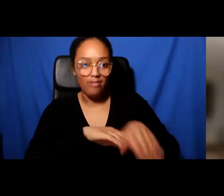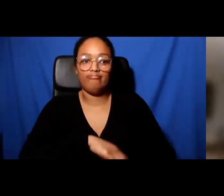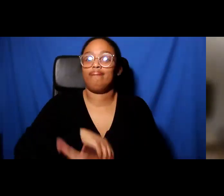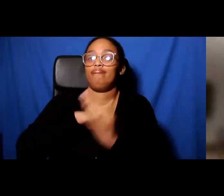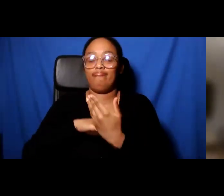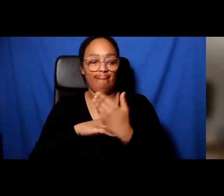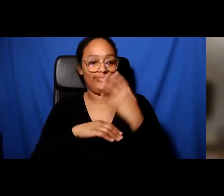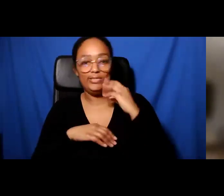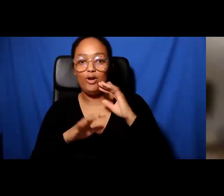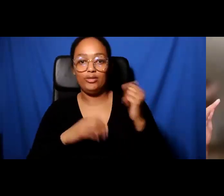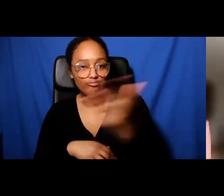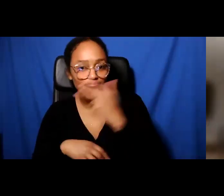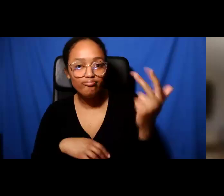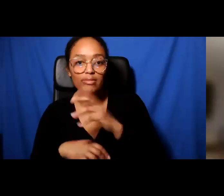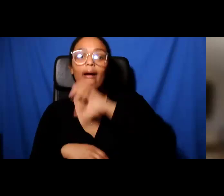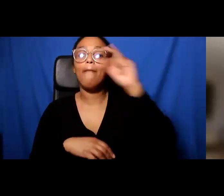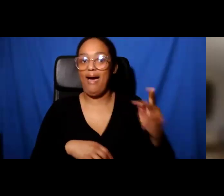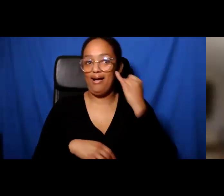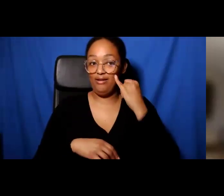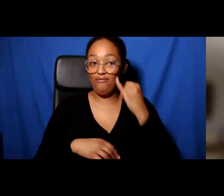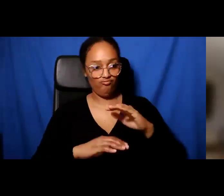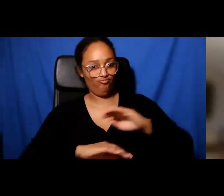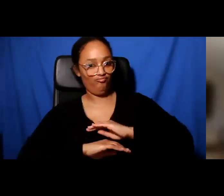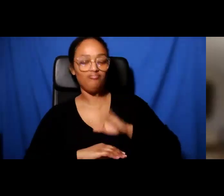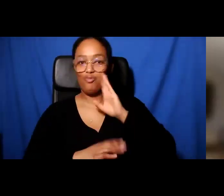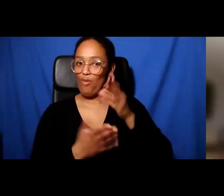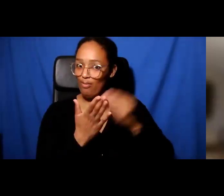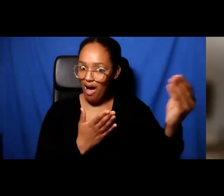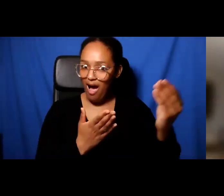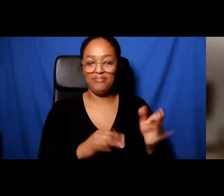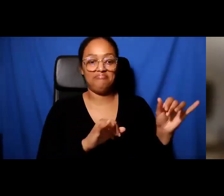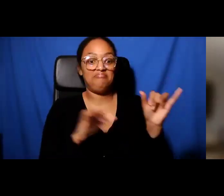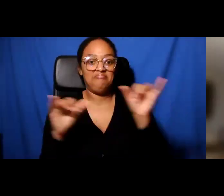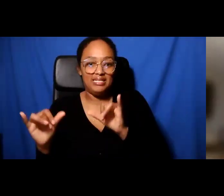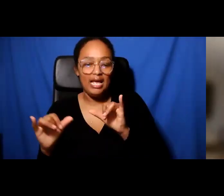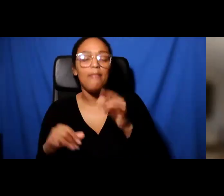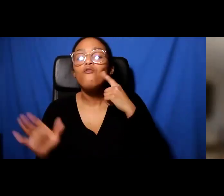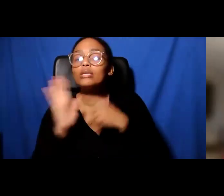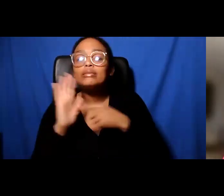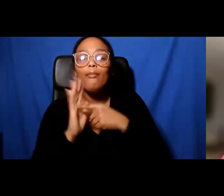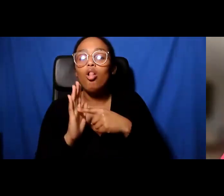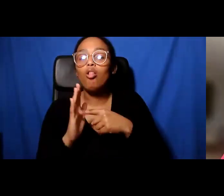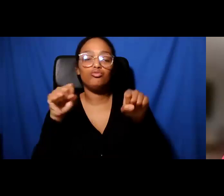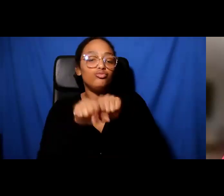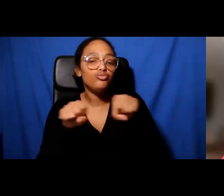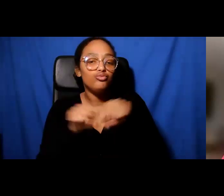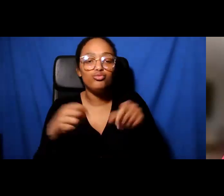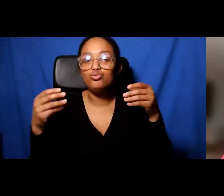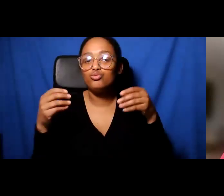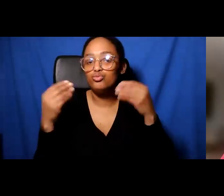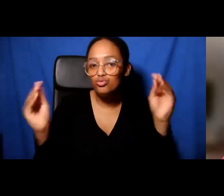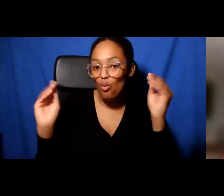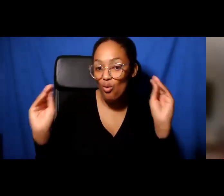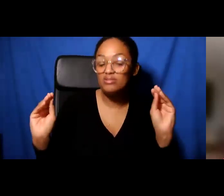like crazy. Shoe store, when you go in a shoe store, and you're looking for something, maybe you have flat feet and you're looking for something that's going to be